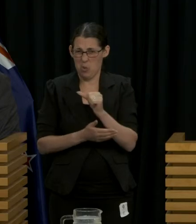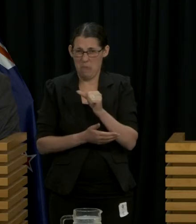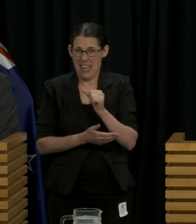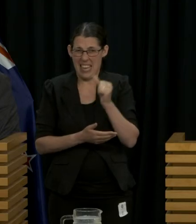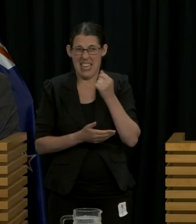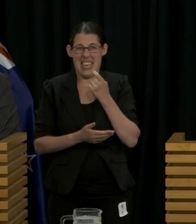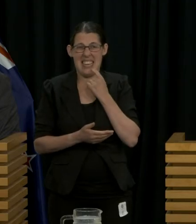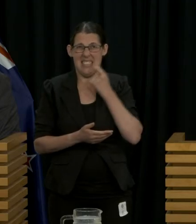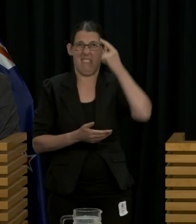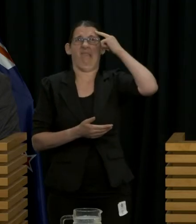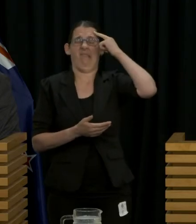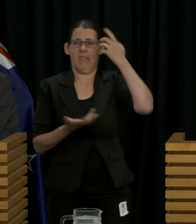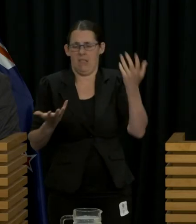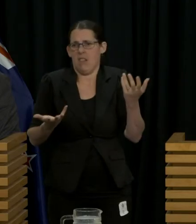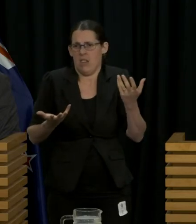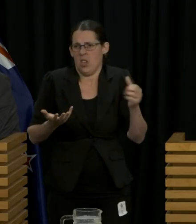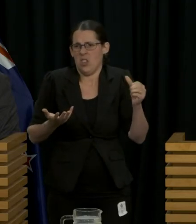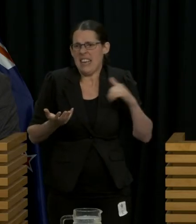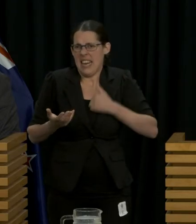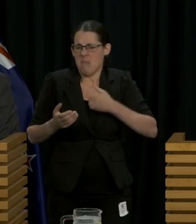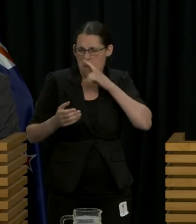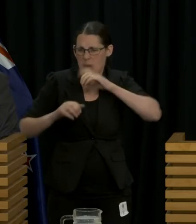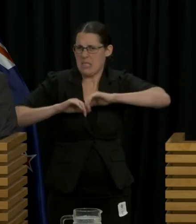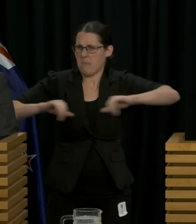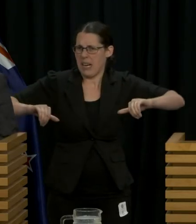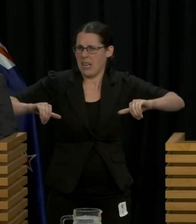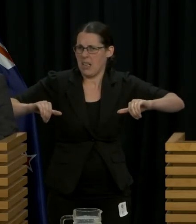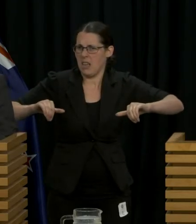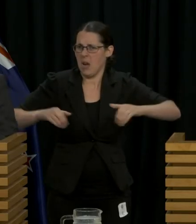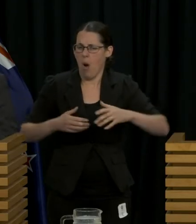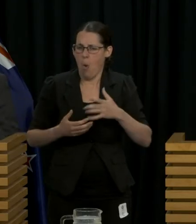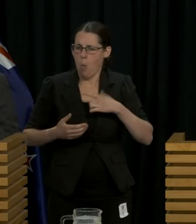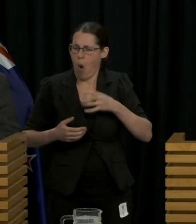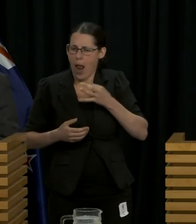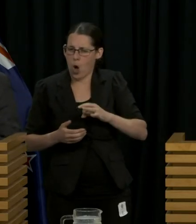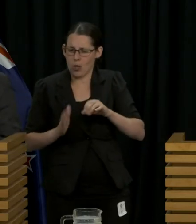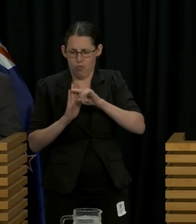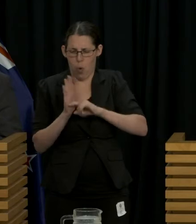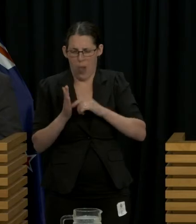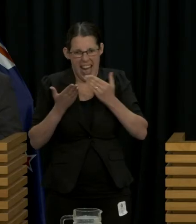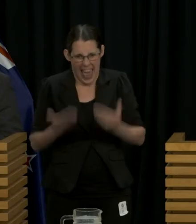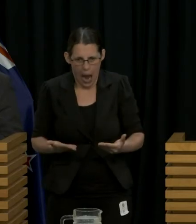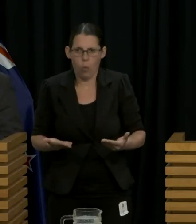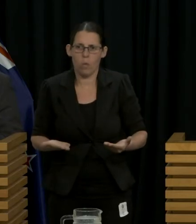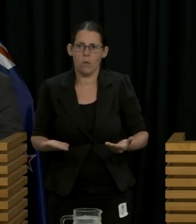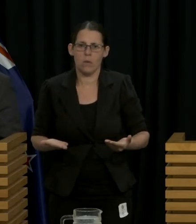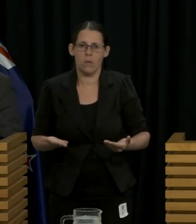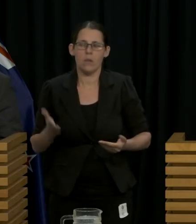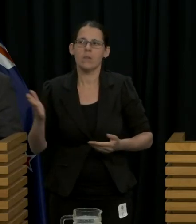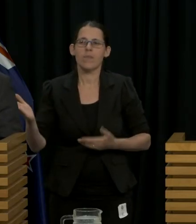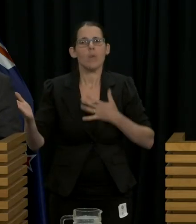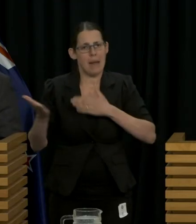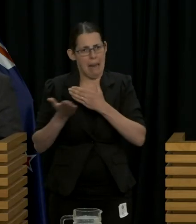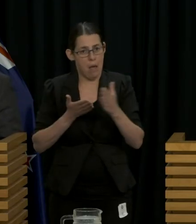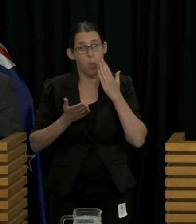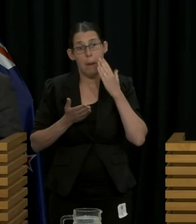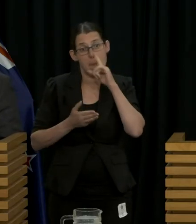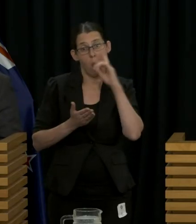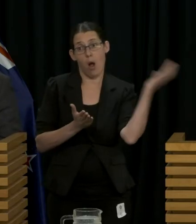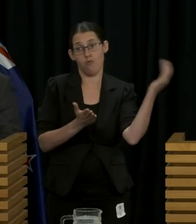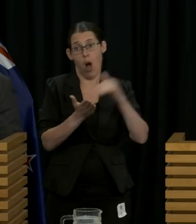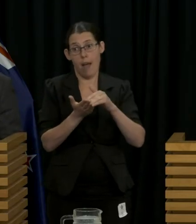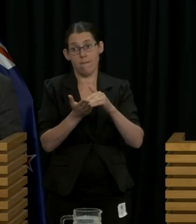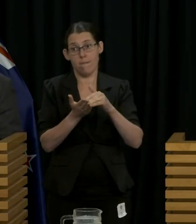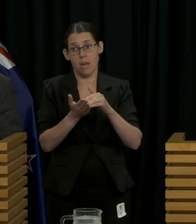can't cross-contaminate, and why not just make that ruling now? Well, let's be clear about this. Once people arrive in a managed isolation